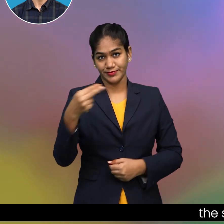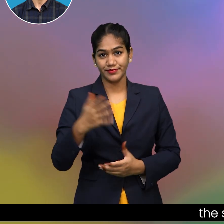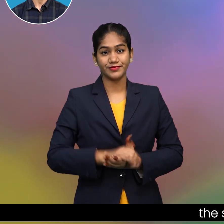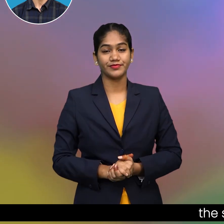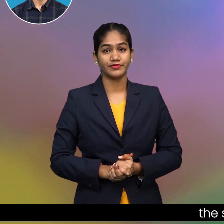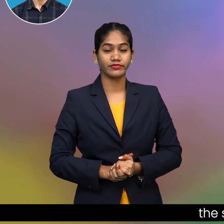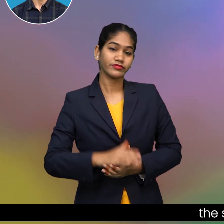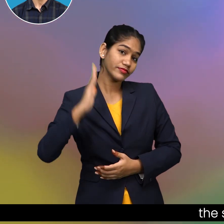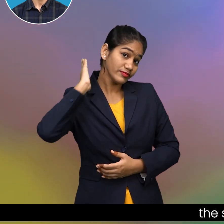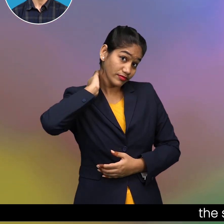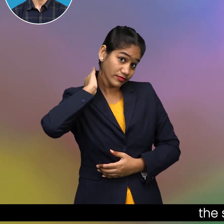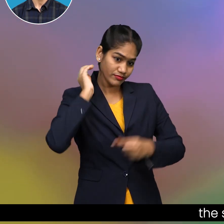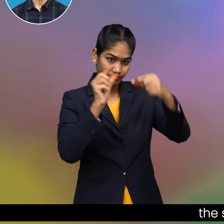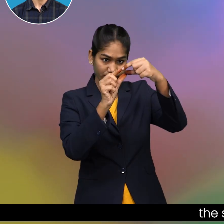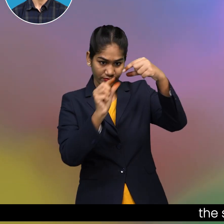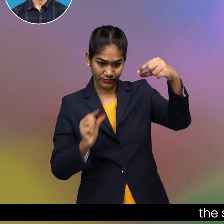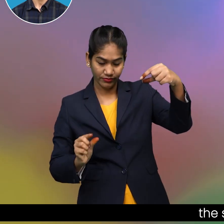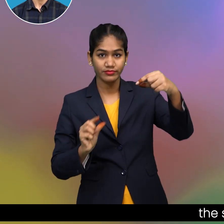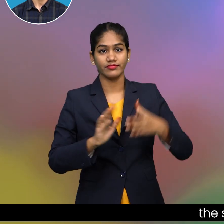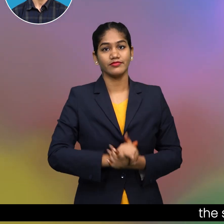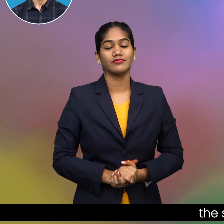the spinal cord,